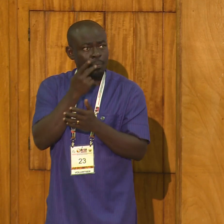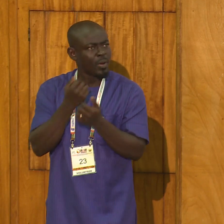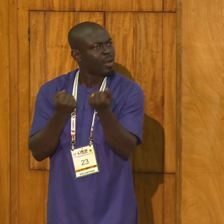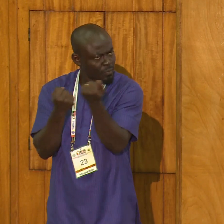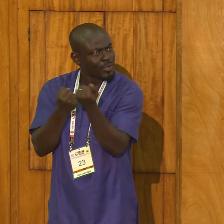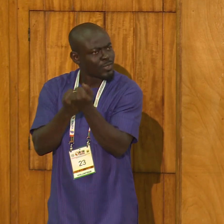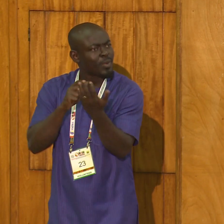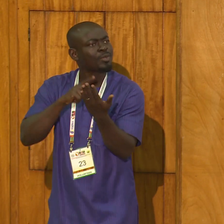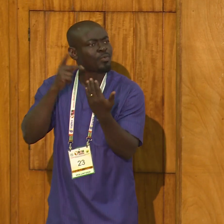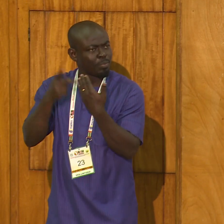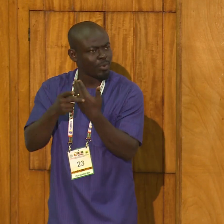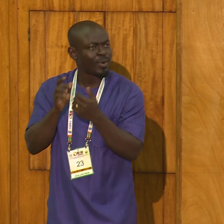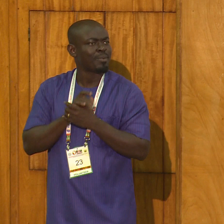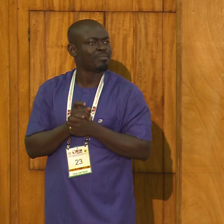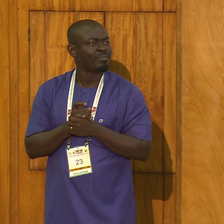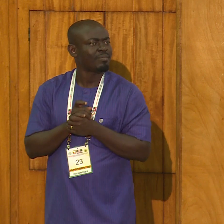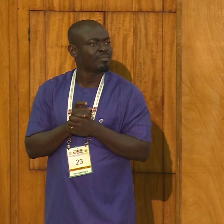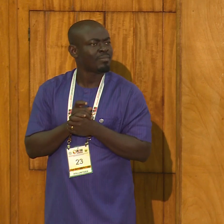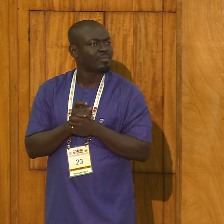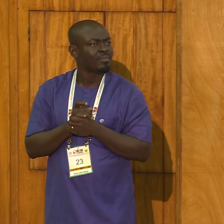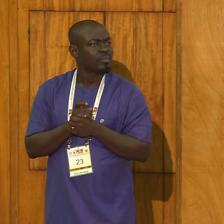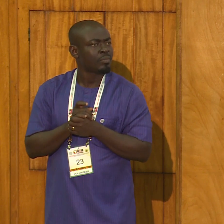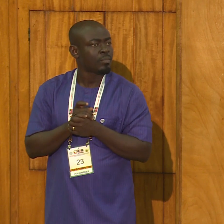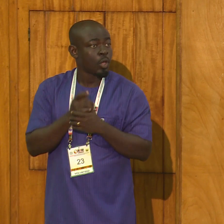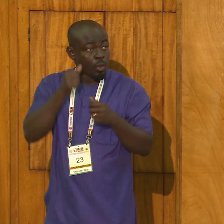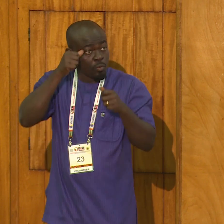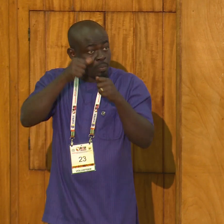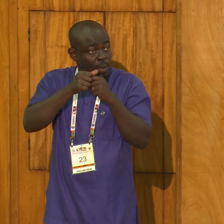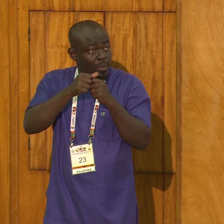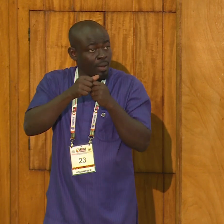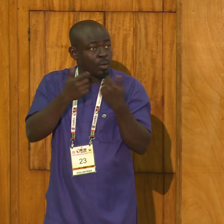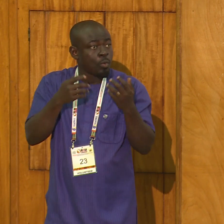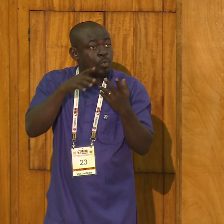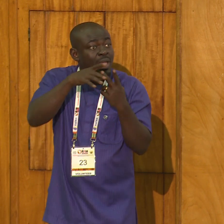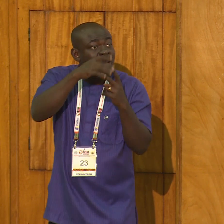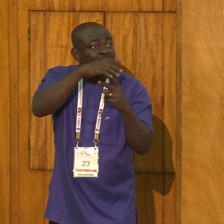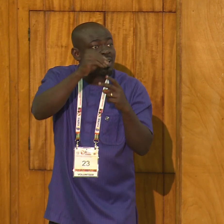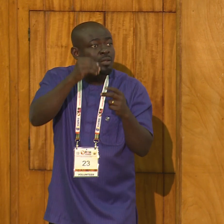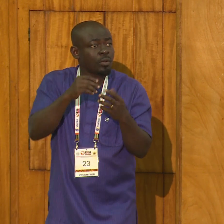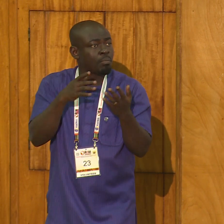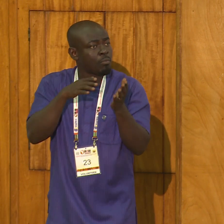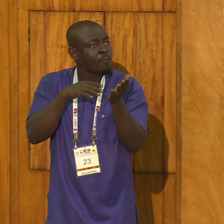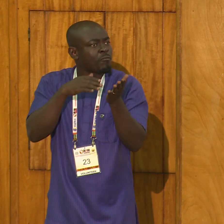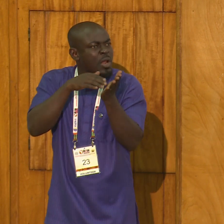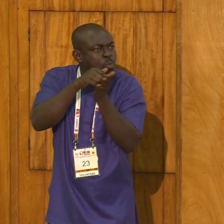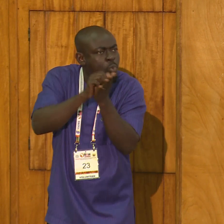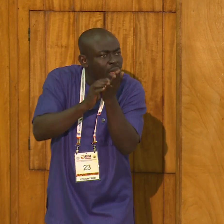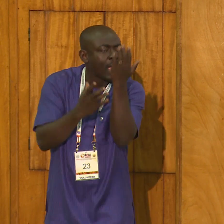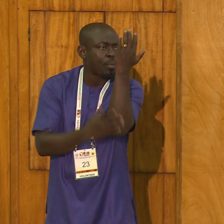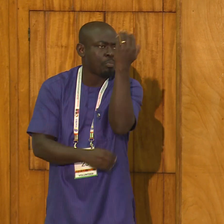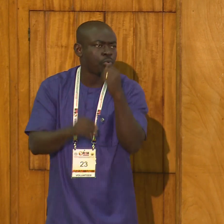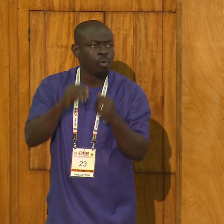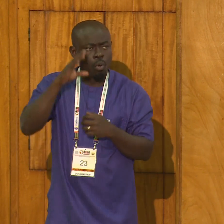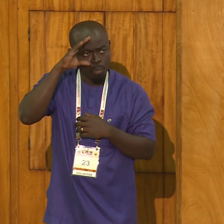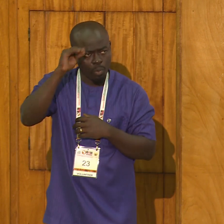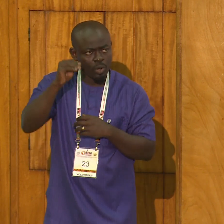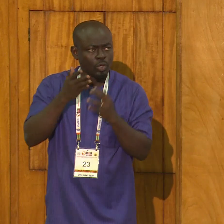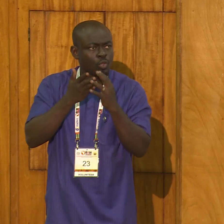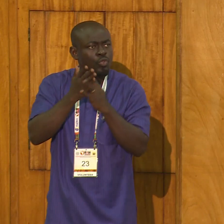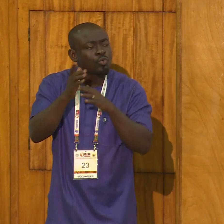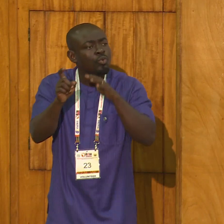supportive of the program because, remember, we are choosing vulnerable boys through that screening process. They are